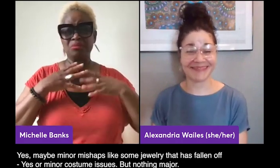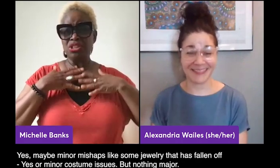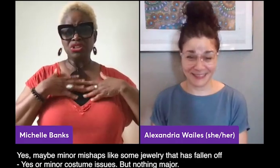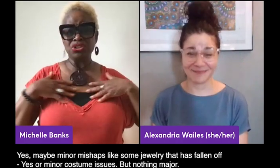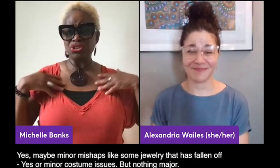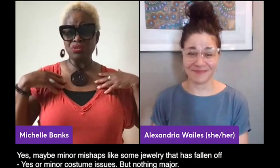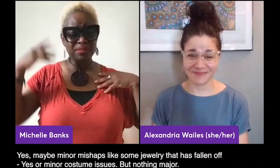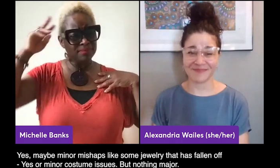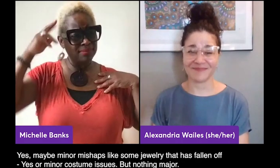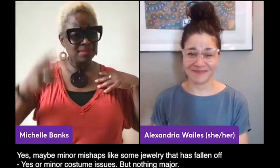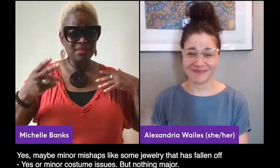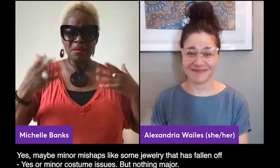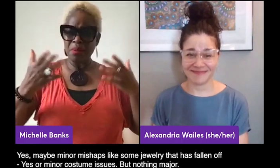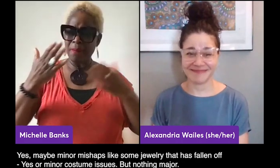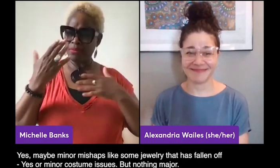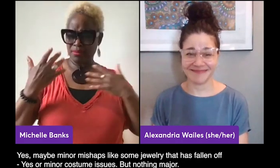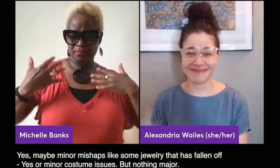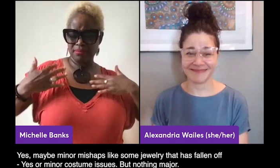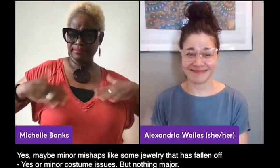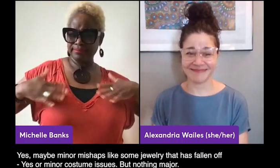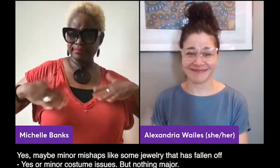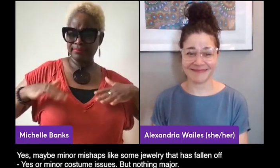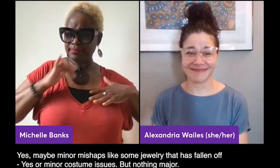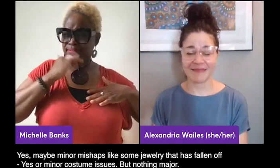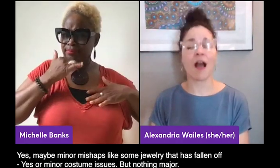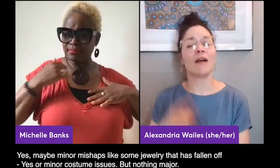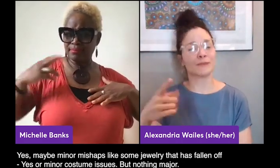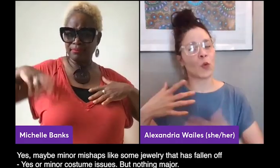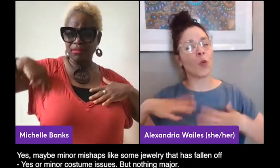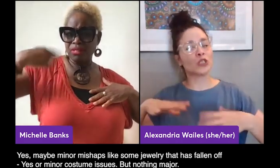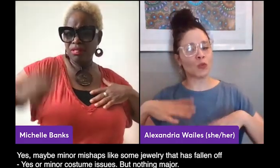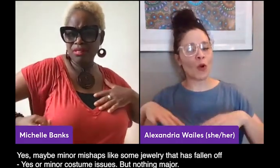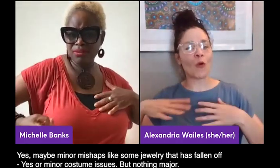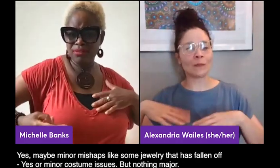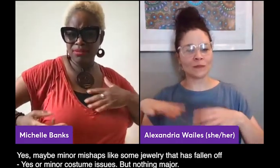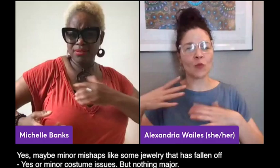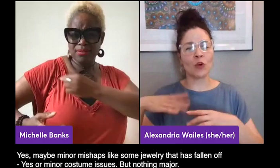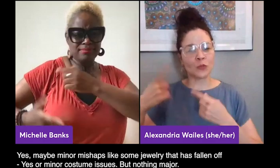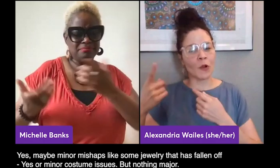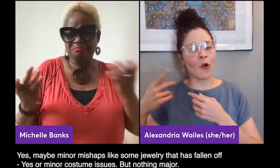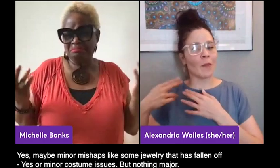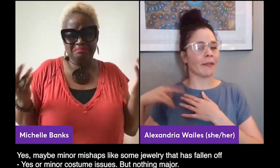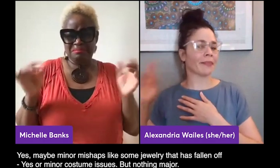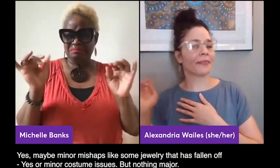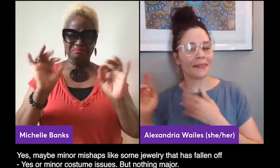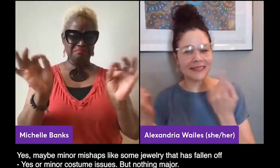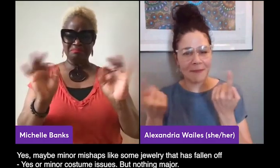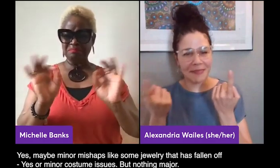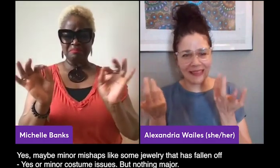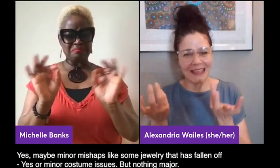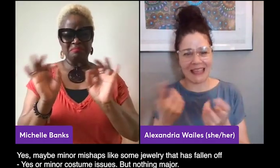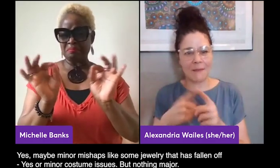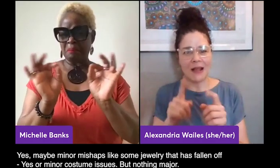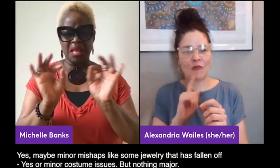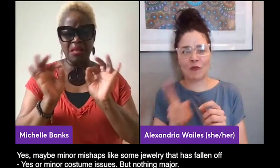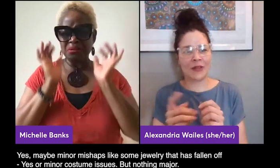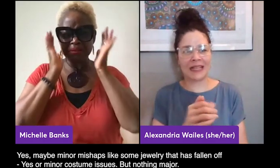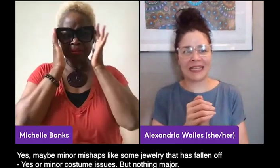Yes, maybe minor mishaps, like some jewelry that has fallen off. Yes, or minor costume issues, but nothing